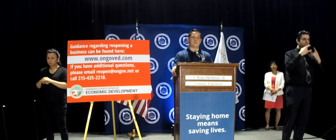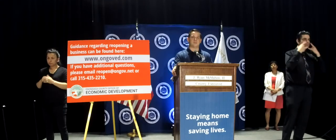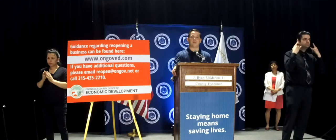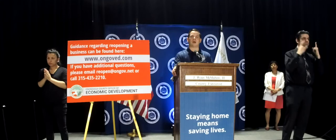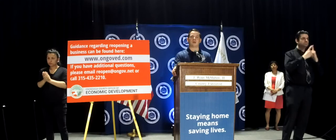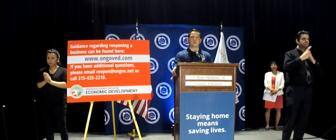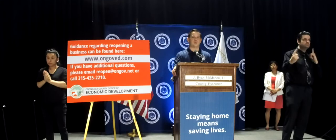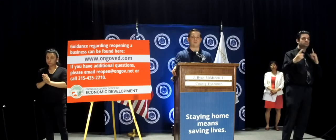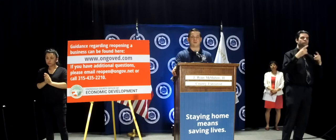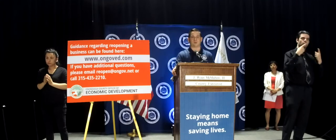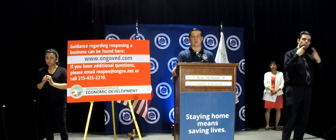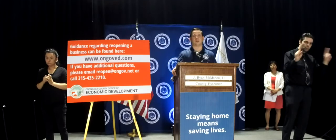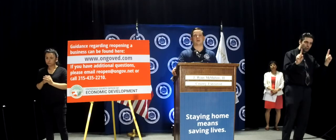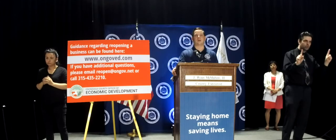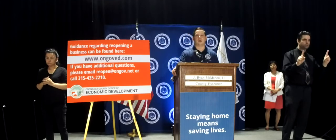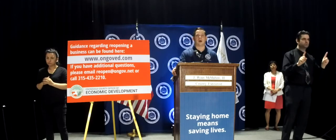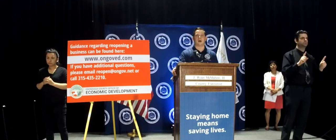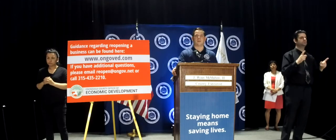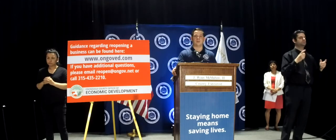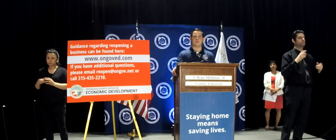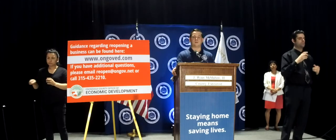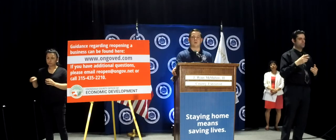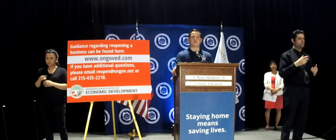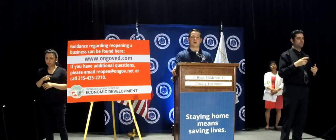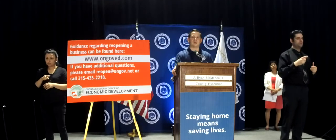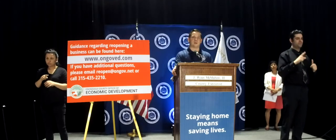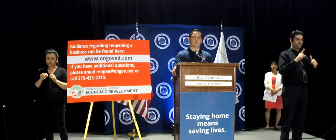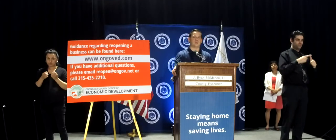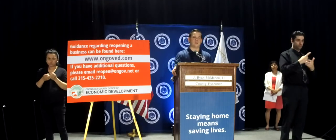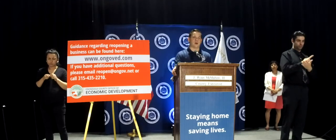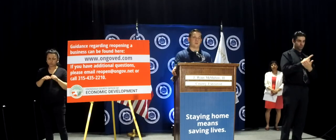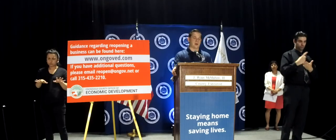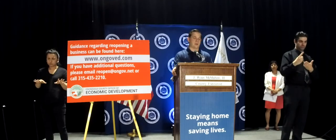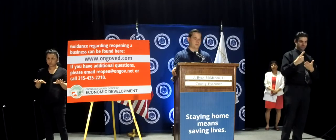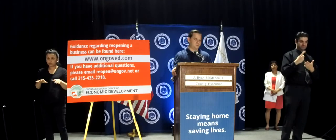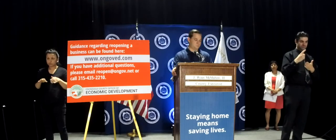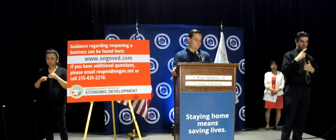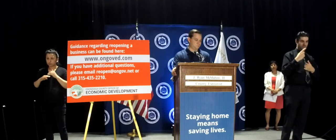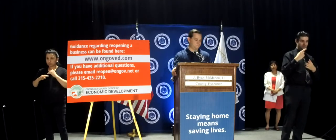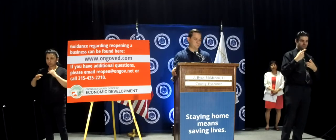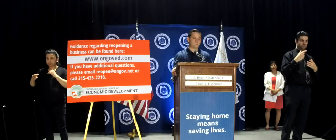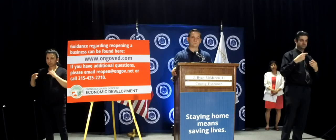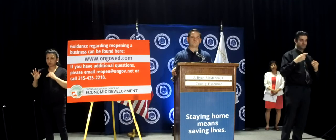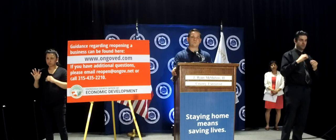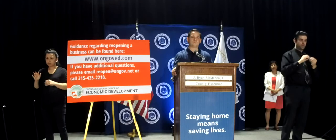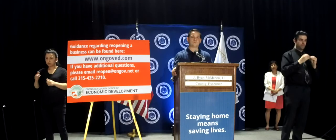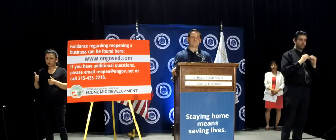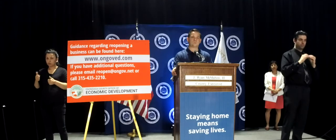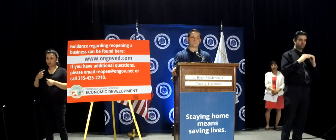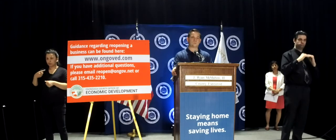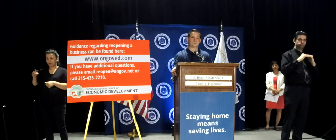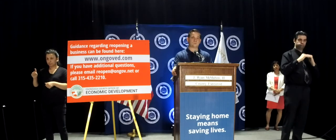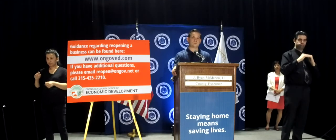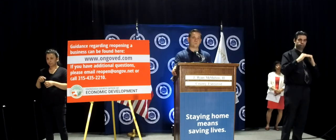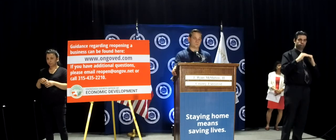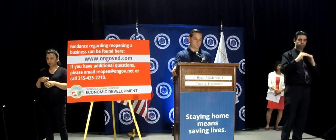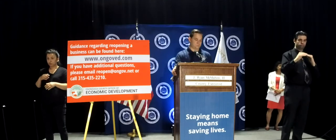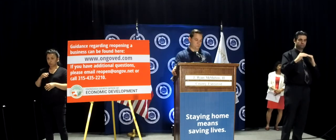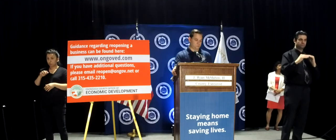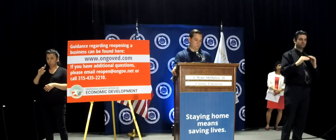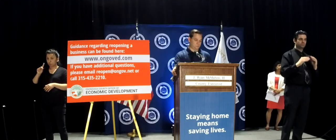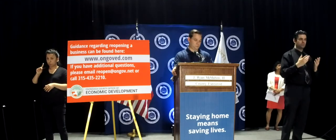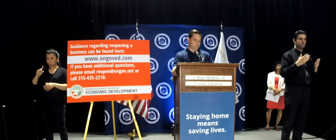numbers barely moved up this week. Much better than what we thought would happen. Have Dr. Gupta and her team seen